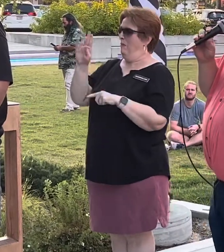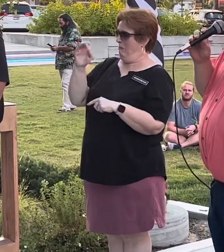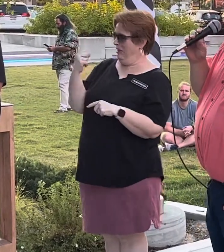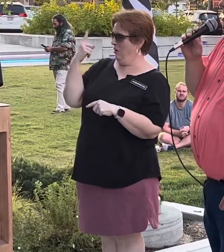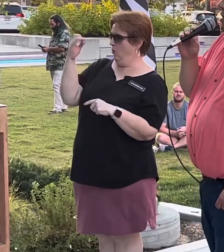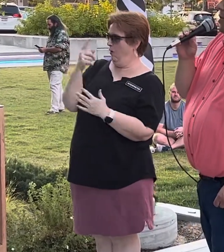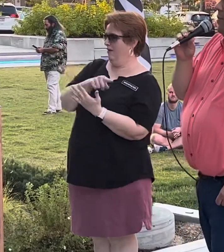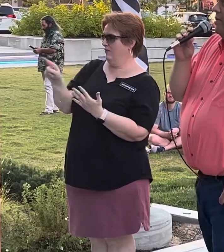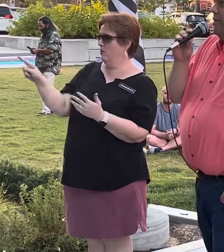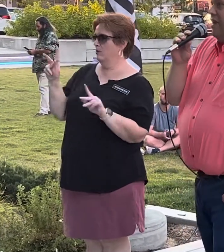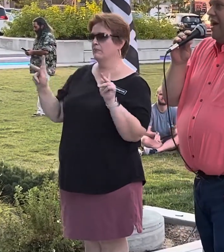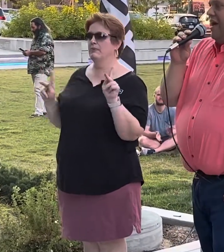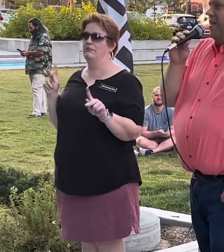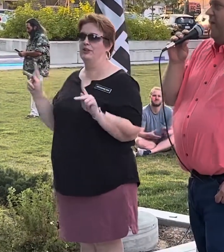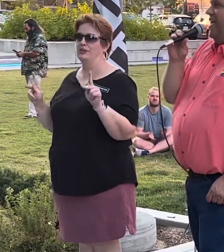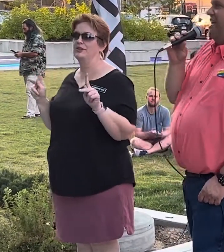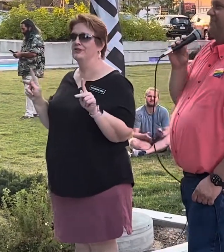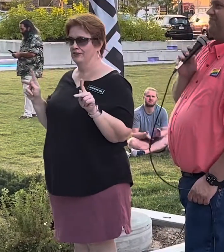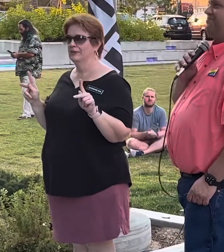people.